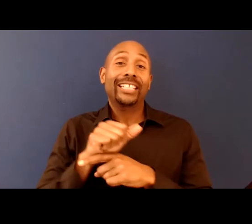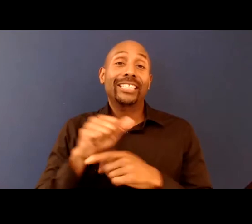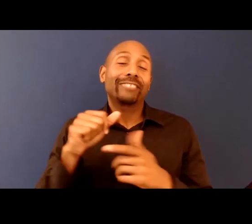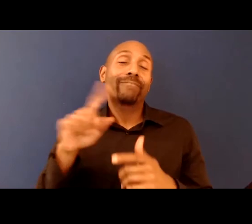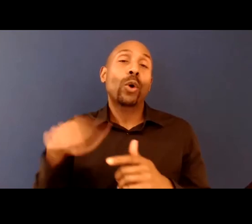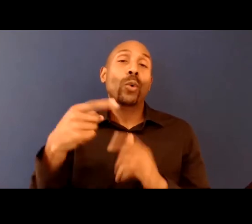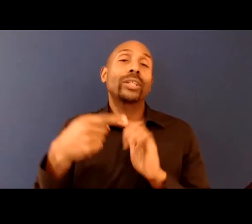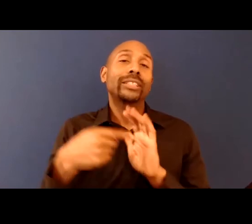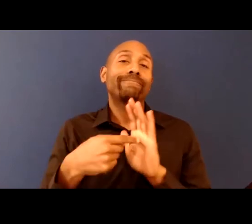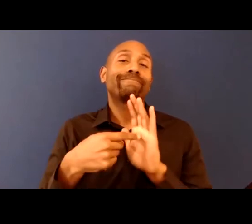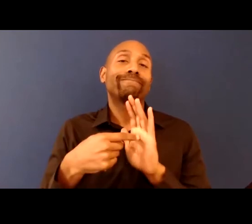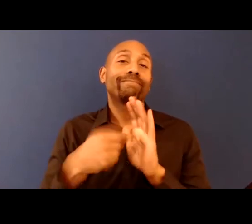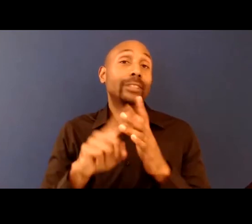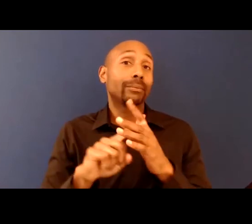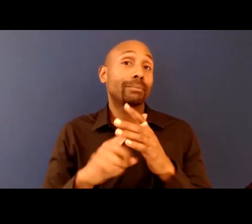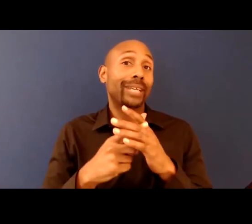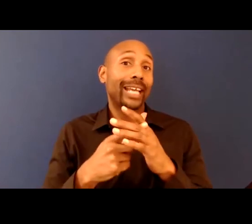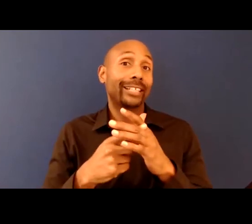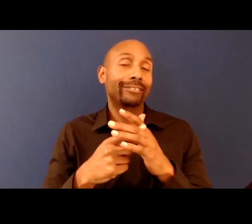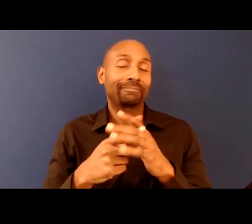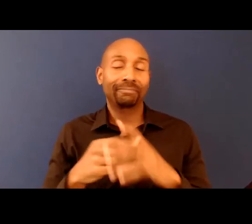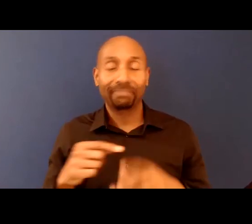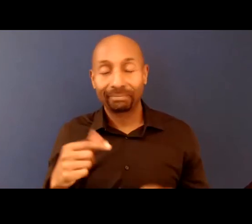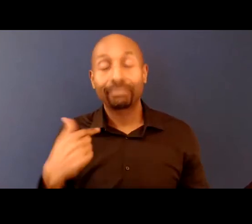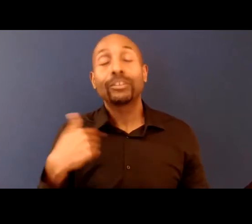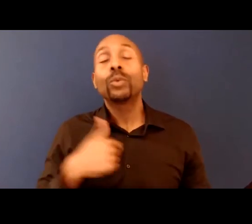are just putting the water, we were